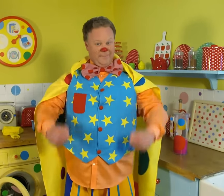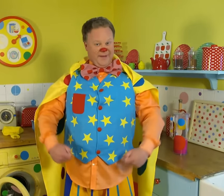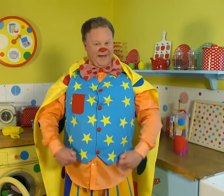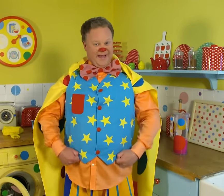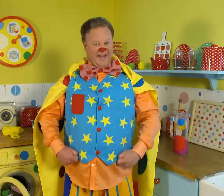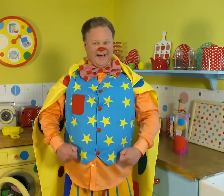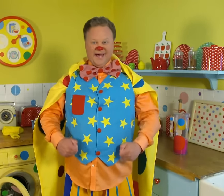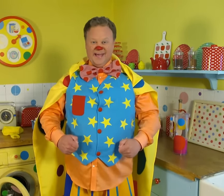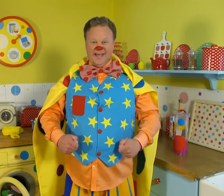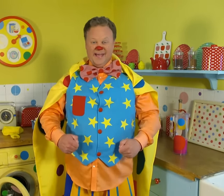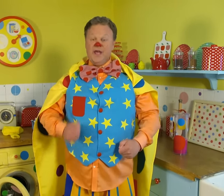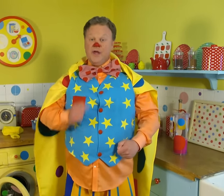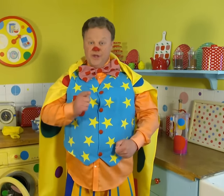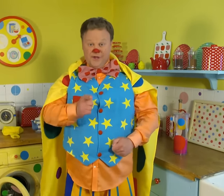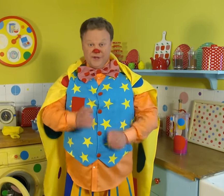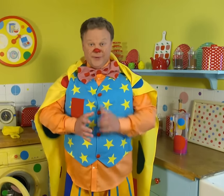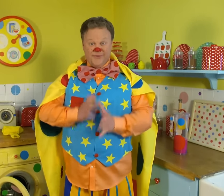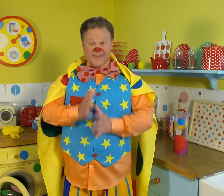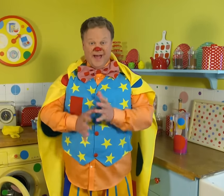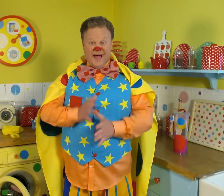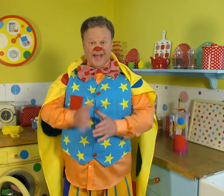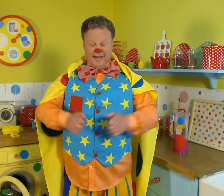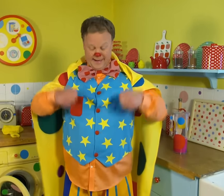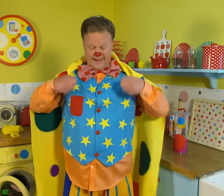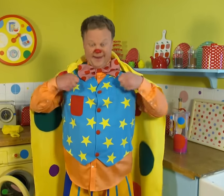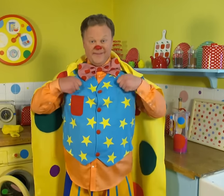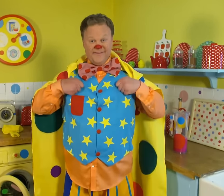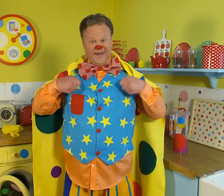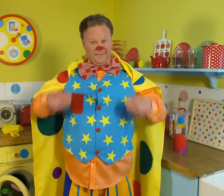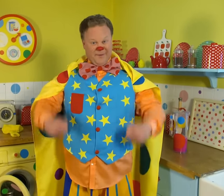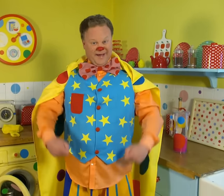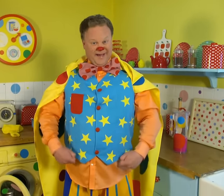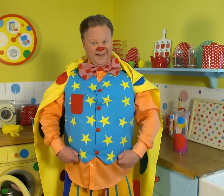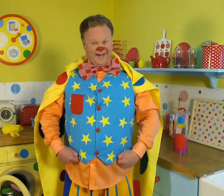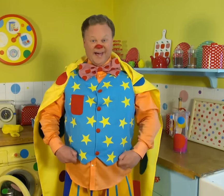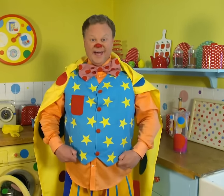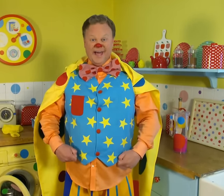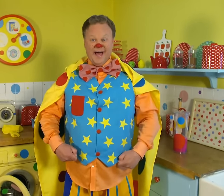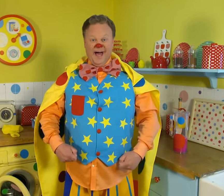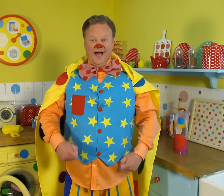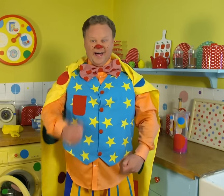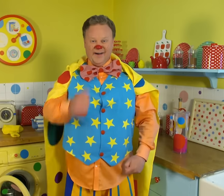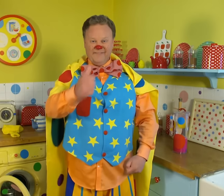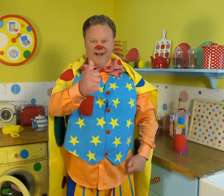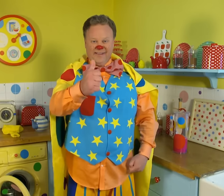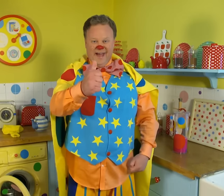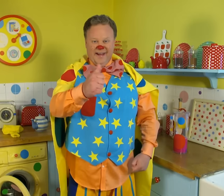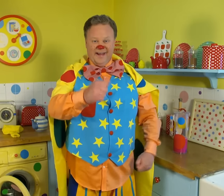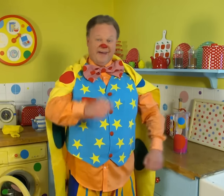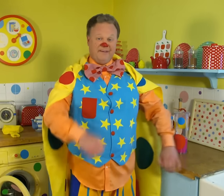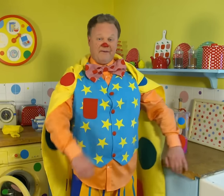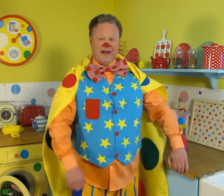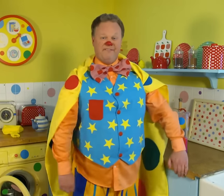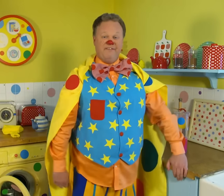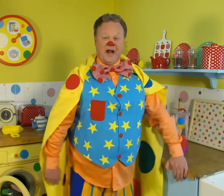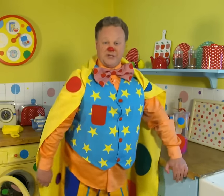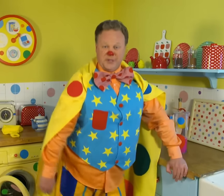Jumper. You sign. Jumper. Well done. Very